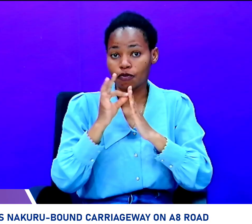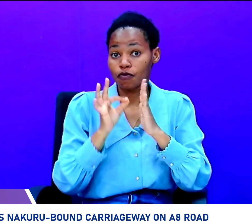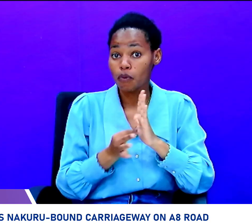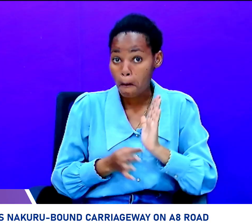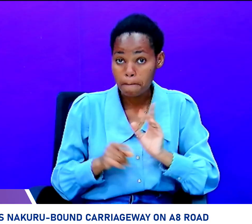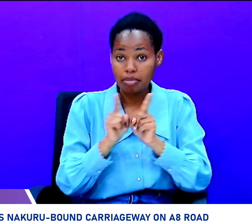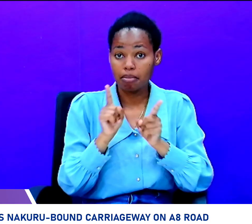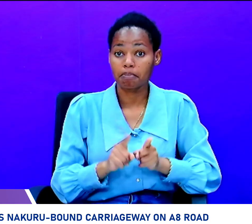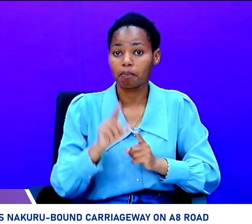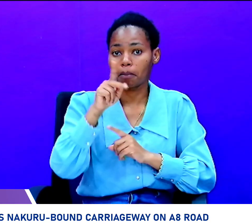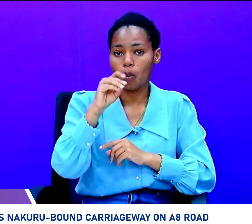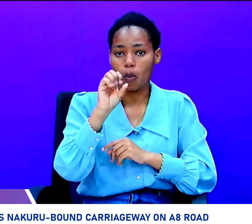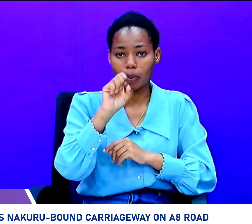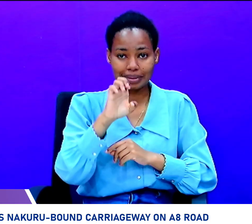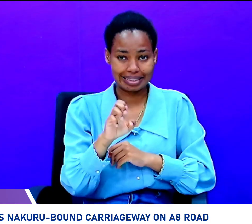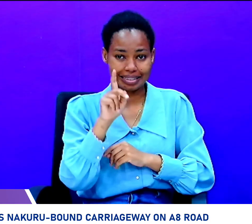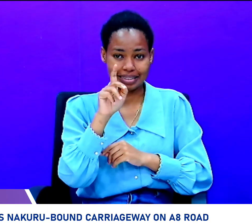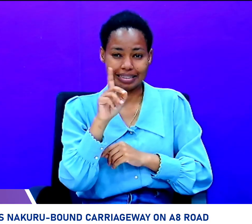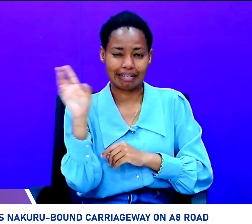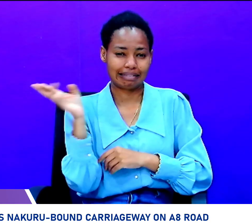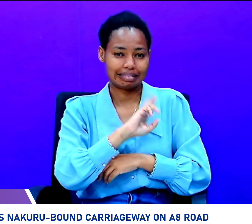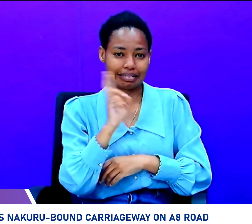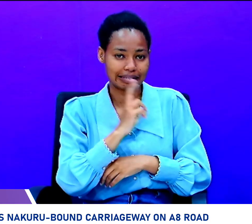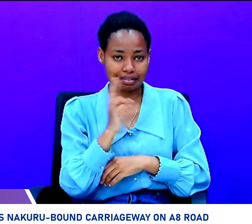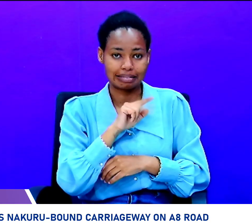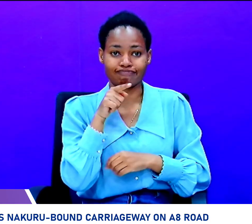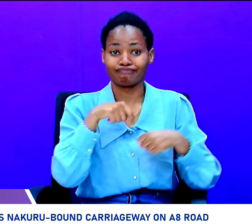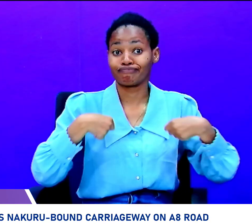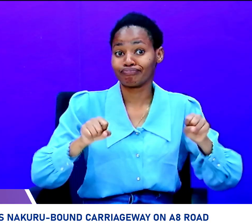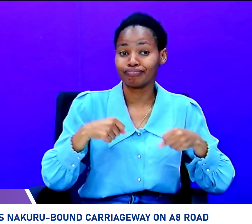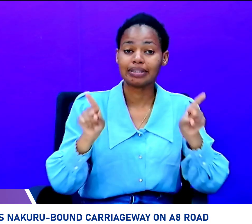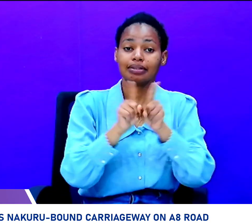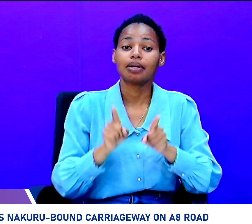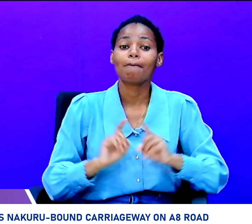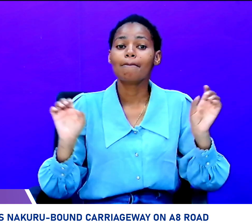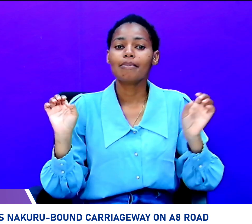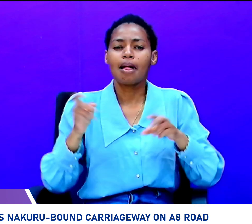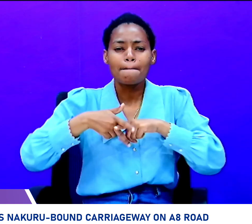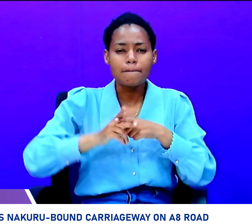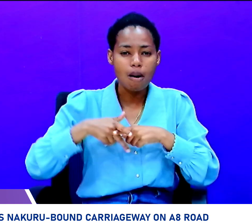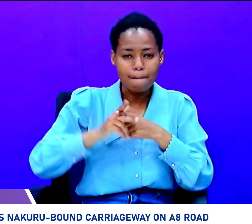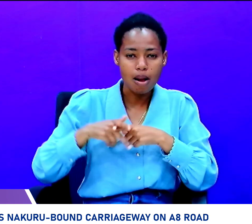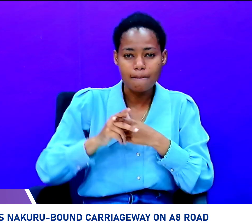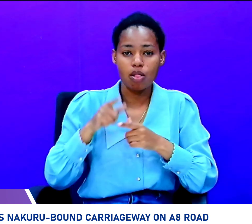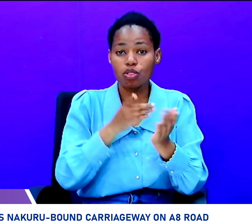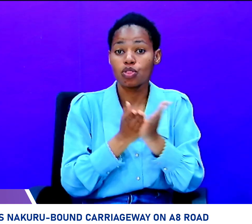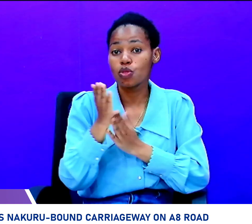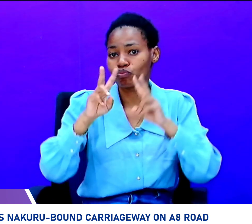receiving safety clearance. The section had been closed earlier this week following the sudden formation of the sinkhole